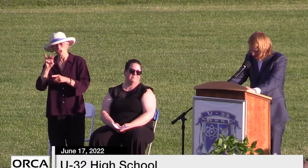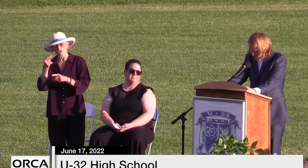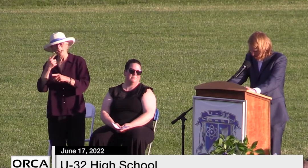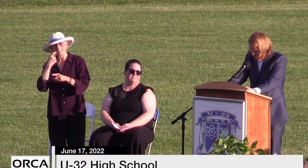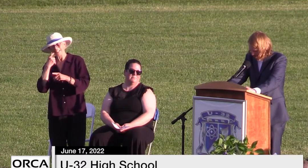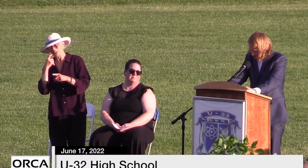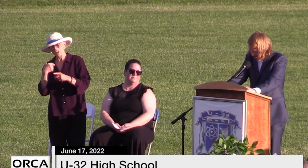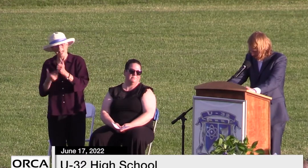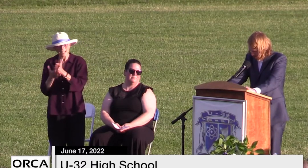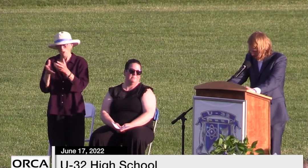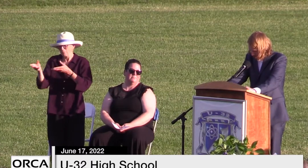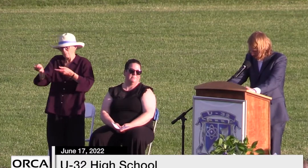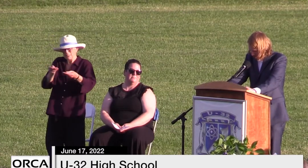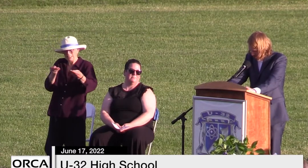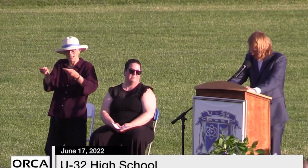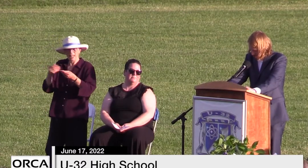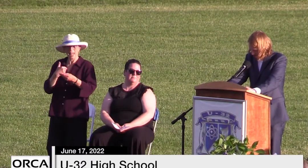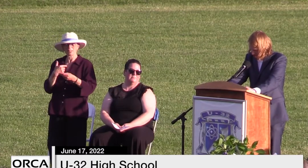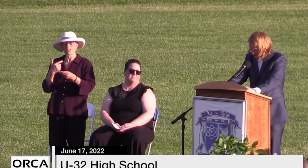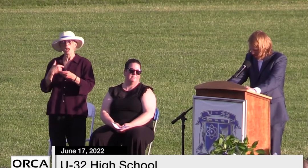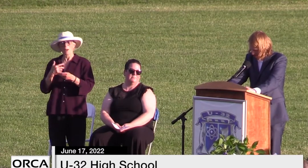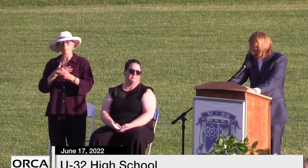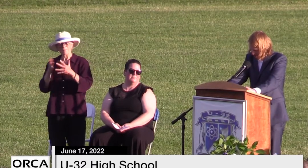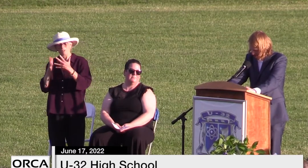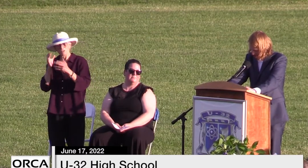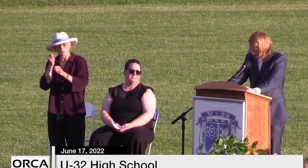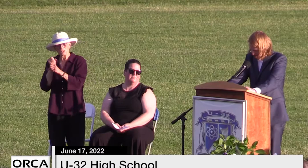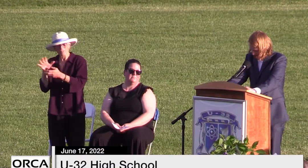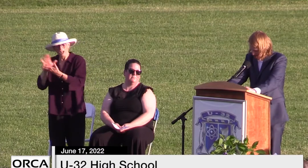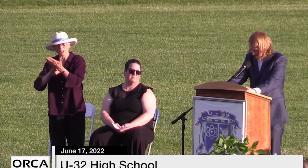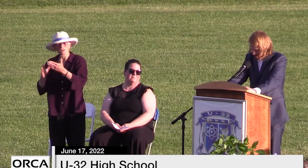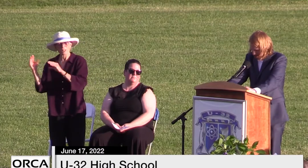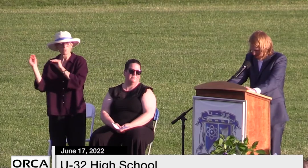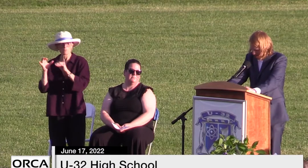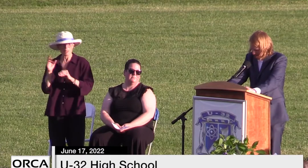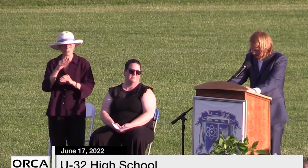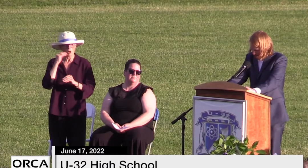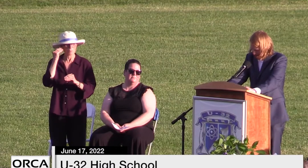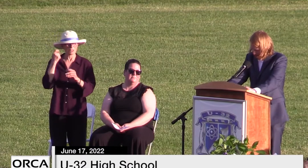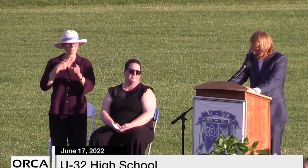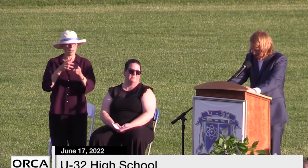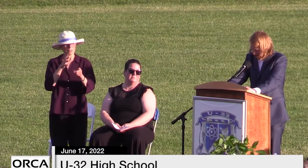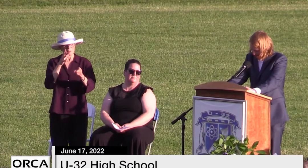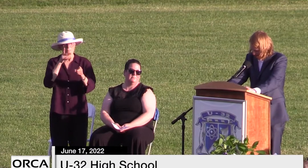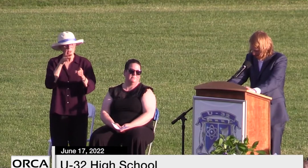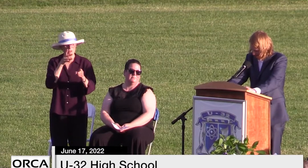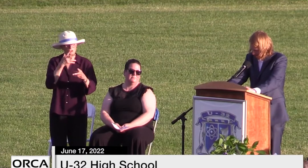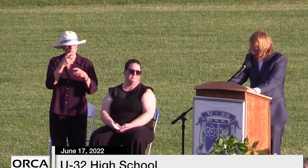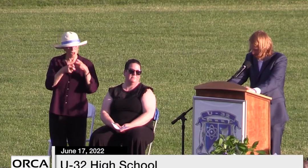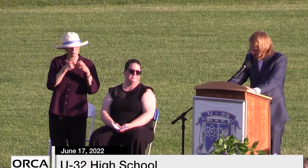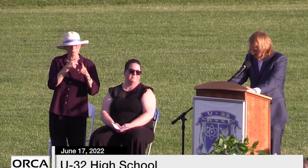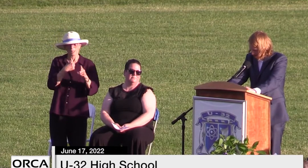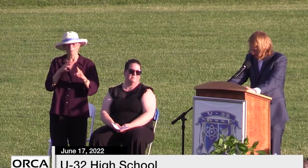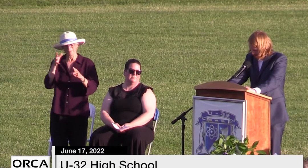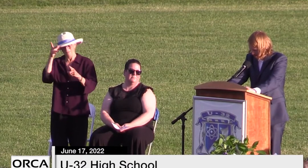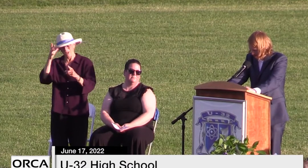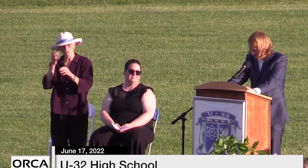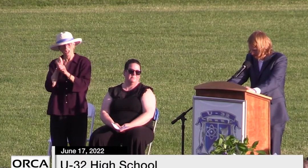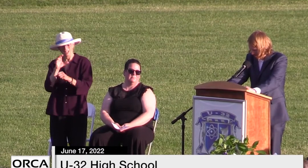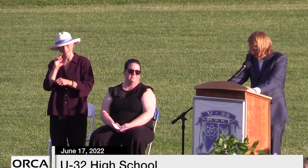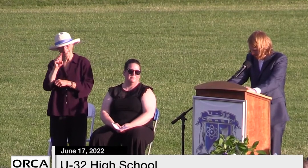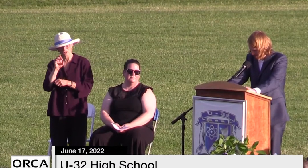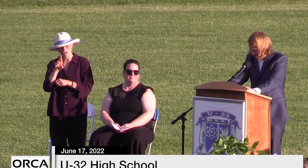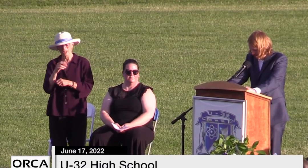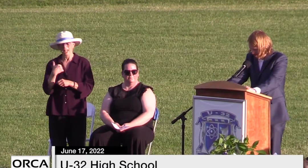move back to Vermont after my freshman year of college because my mom's chronic illness popped up, as well as my dad developing cancer, having a